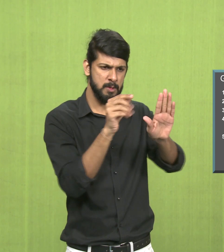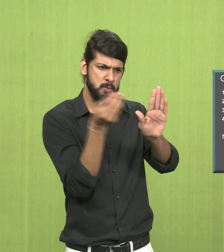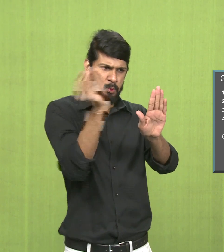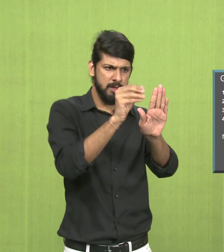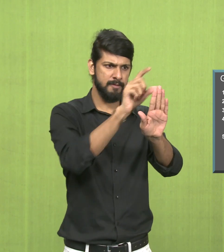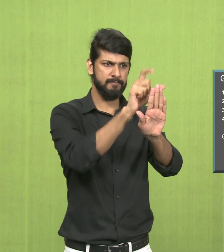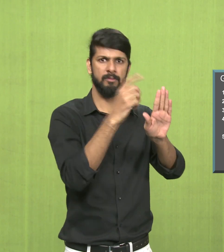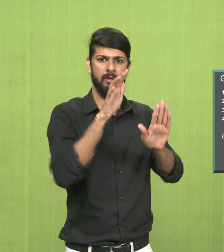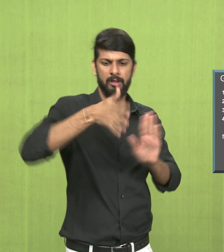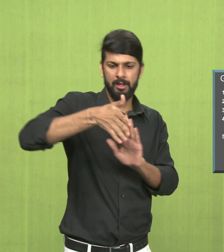added.